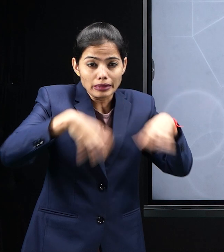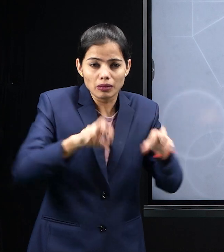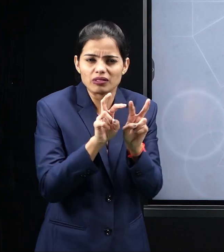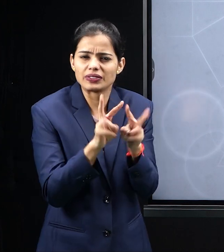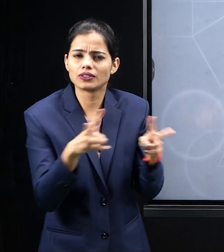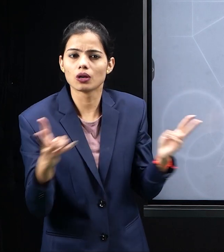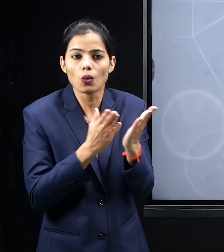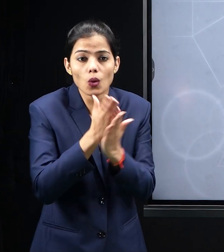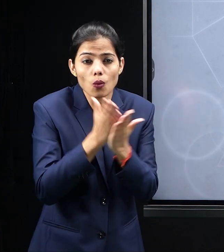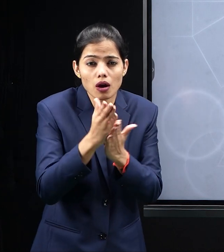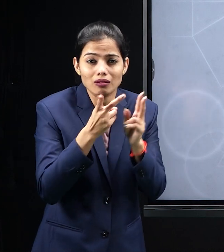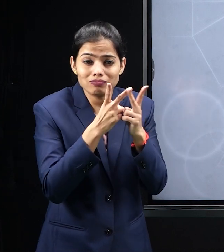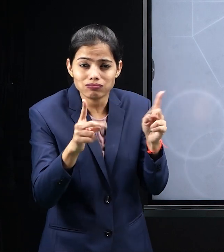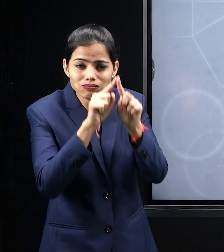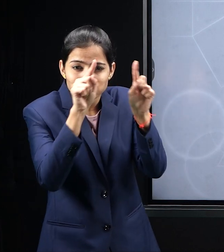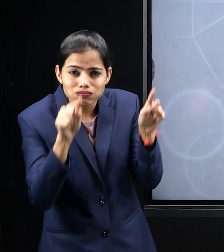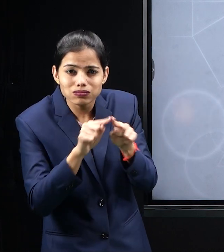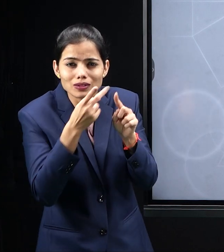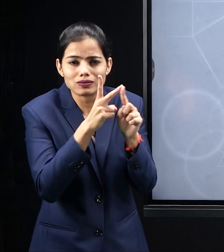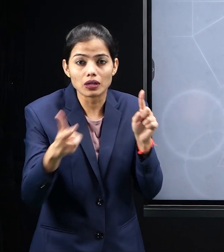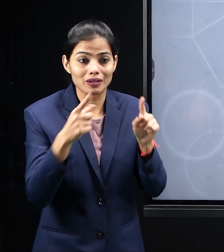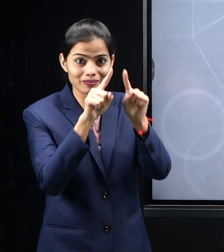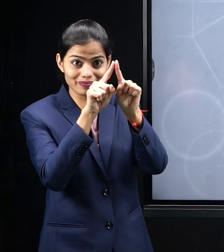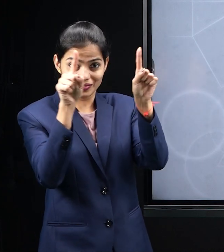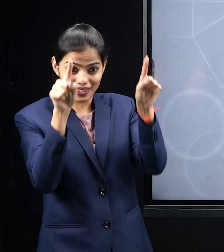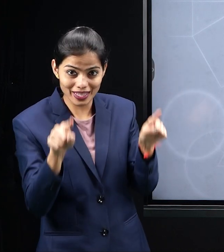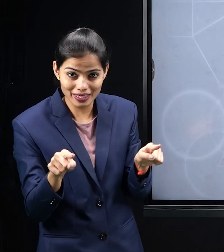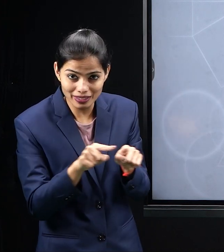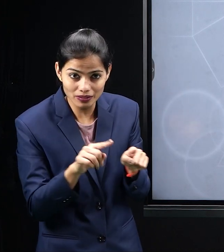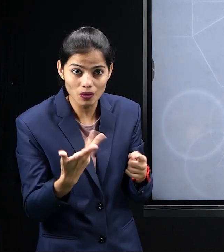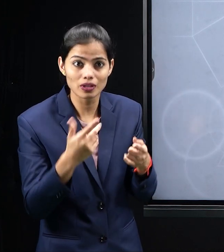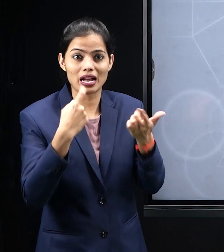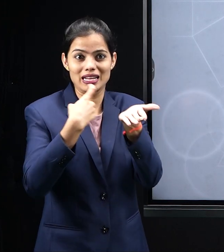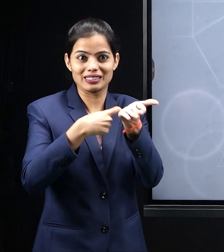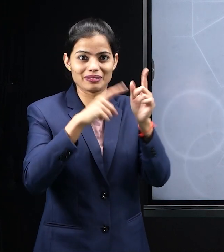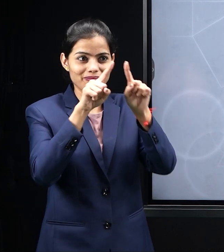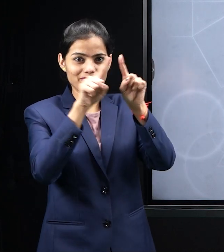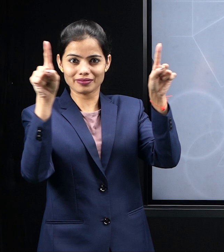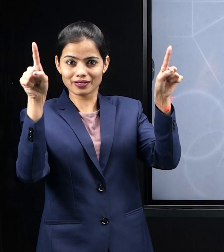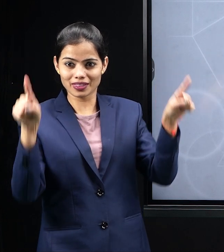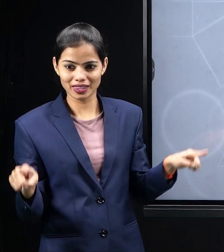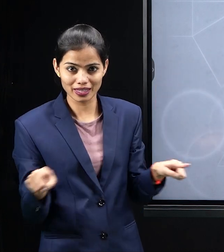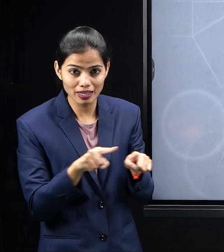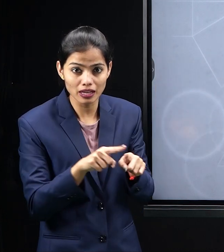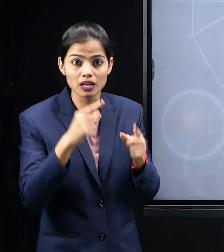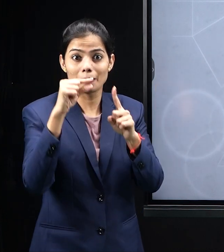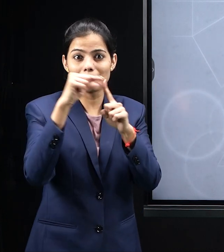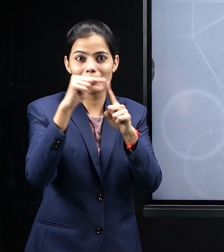of quadrilaterals such as squares, rectangles, parallelograms, trapezoids and